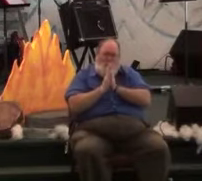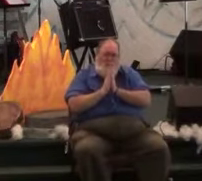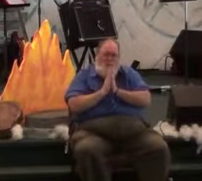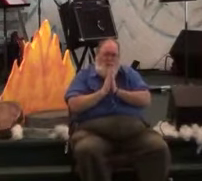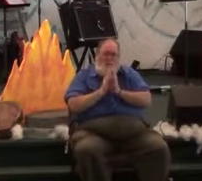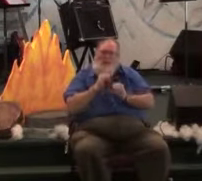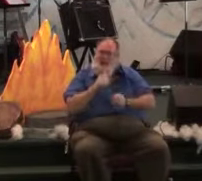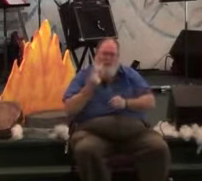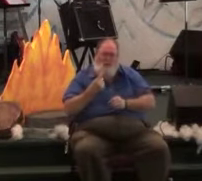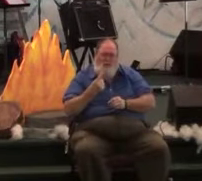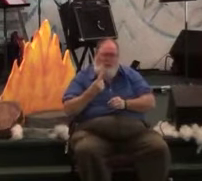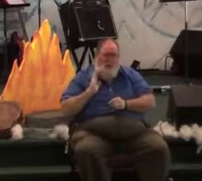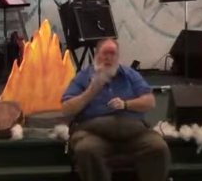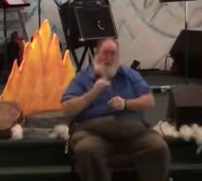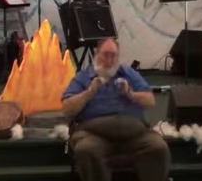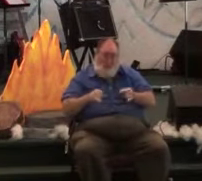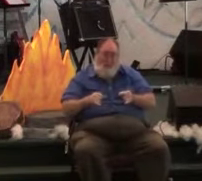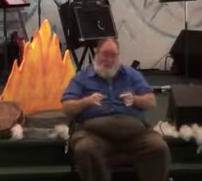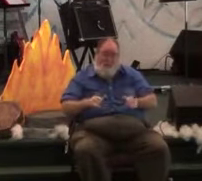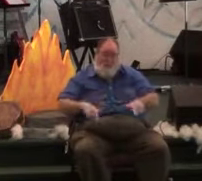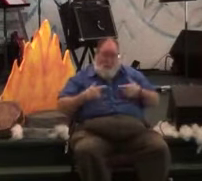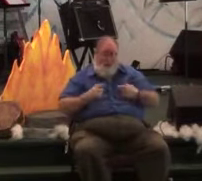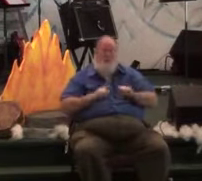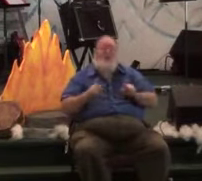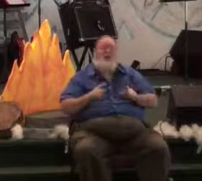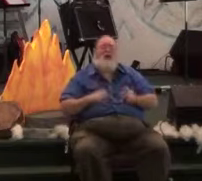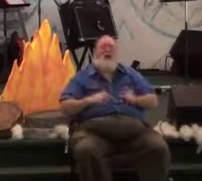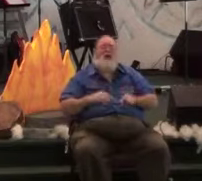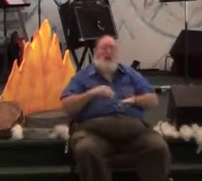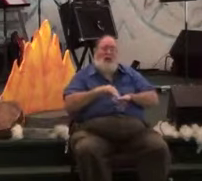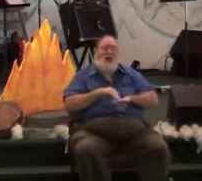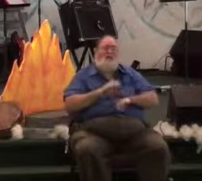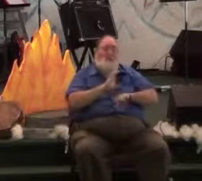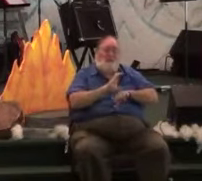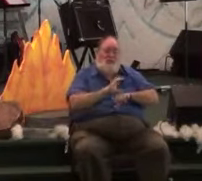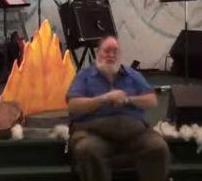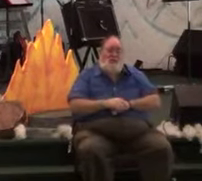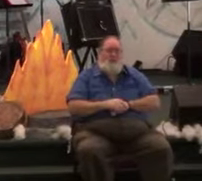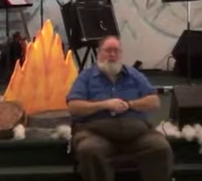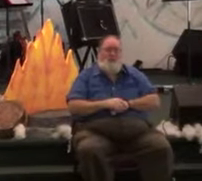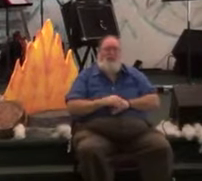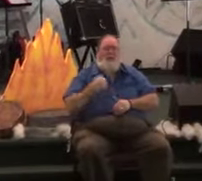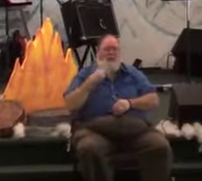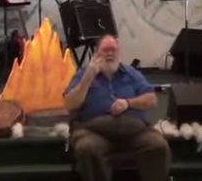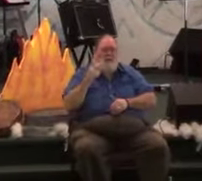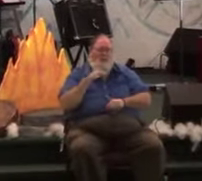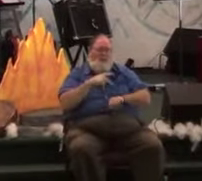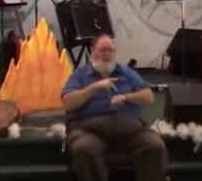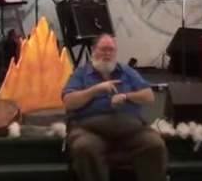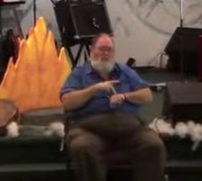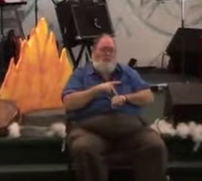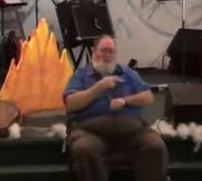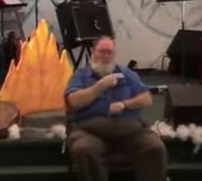in our individual lives, but as a corporate body, as a church. And we saw Peter,